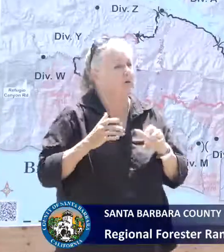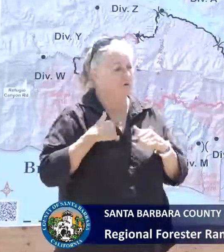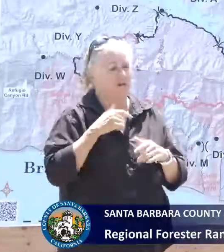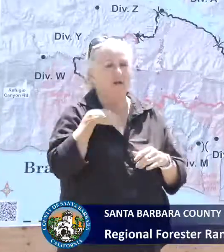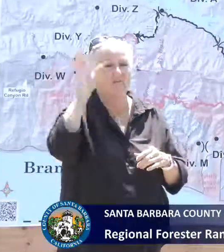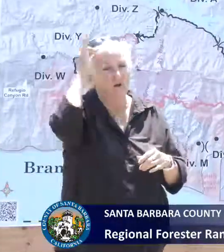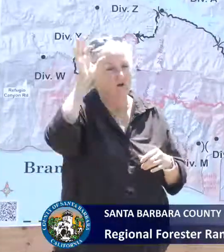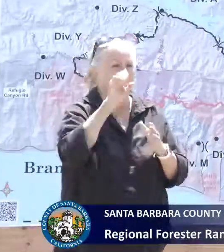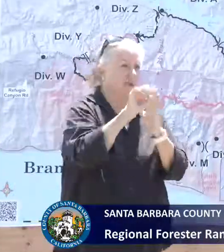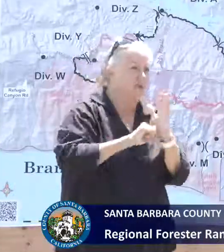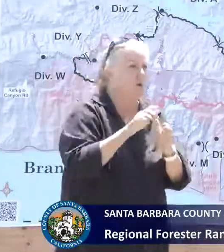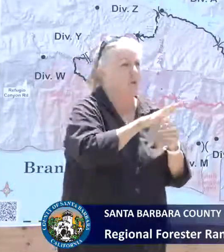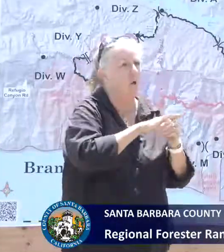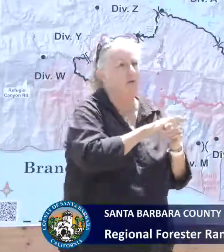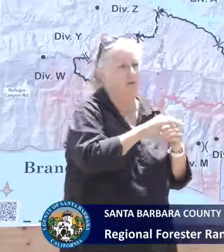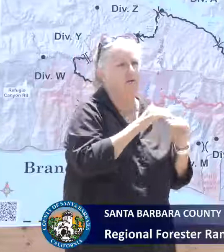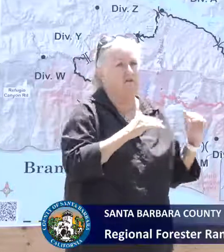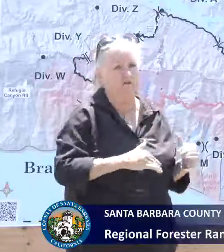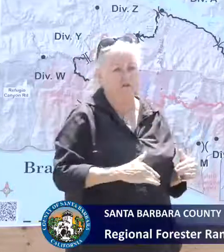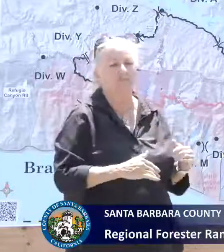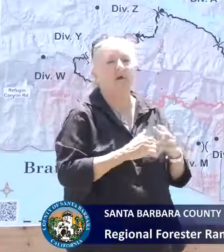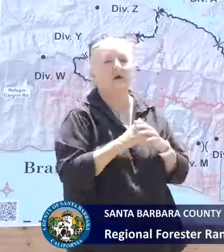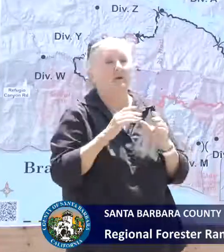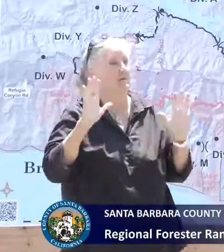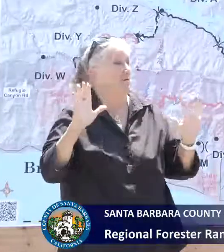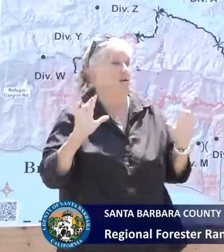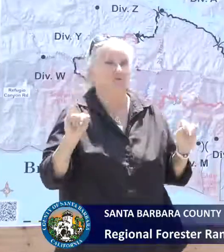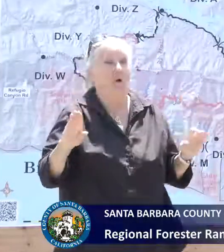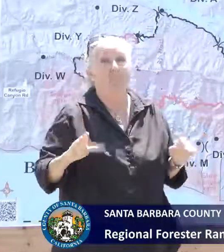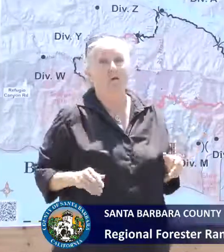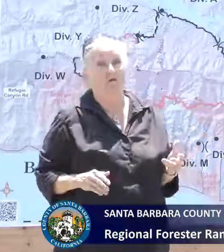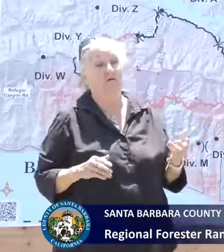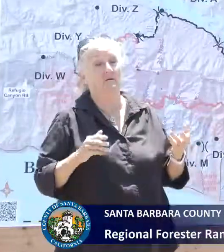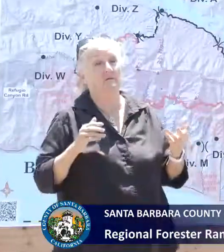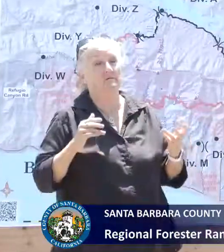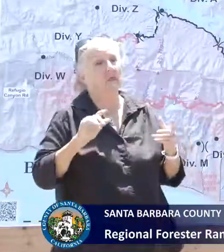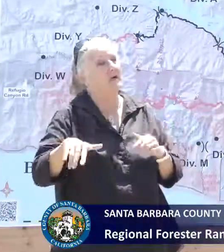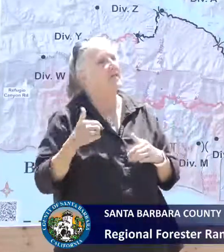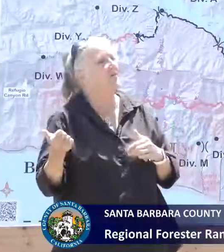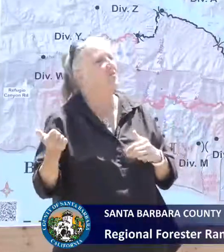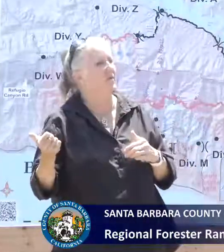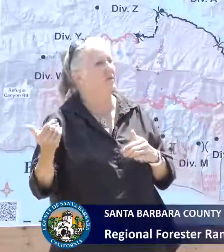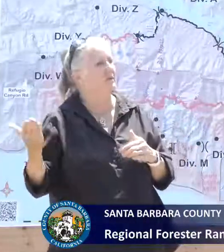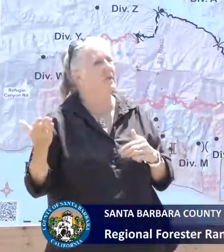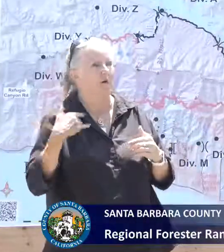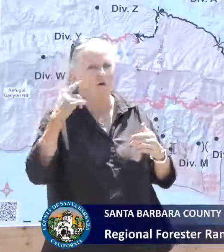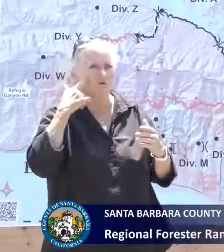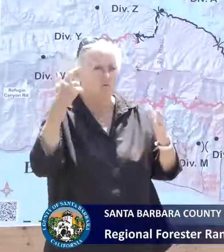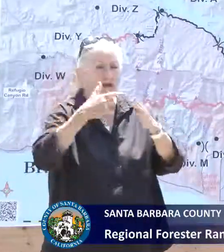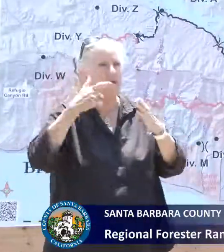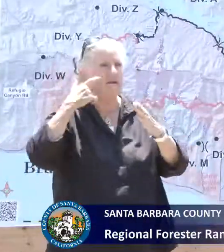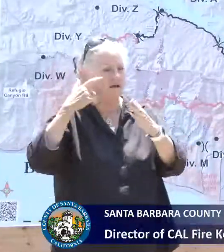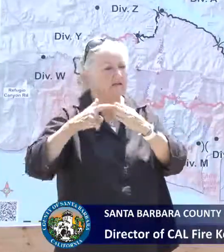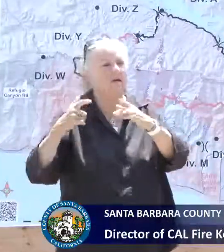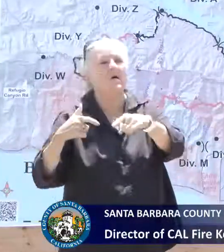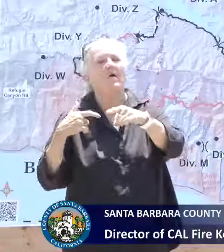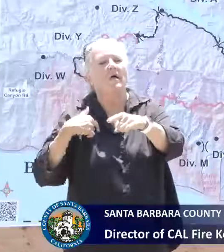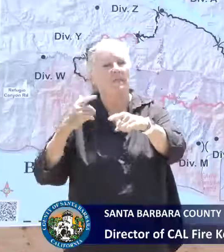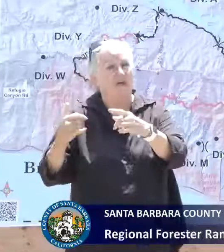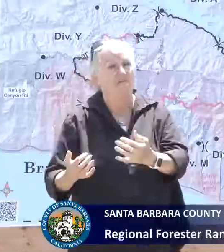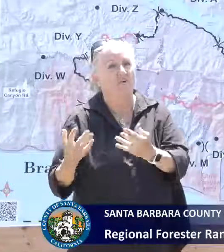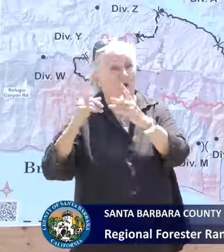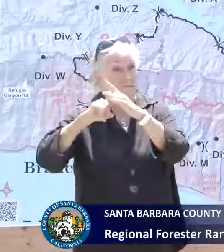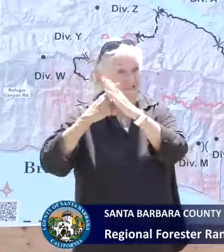state, and local level. And just a great job. The other thing is I'd like to recognize is that when that fire had